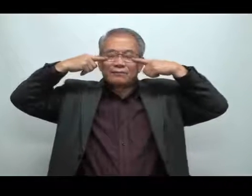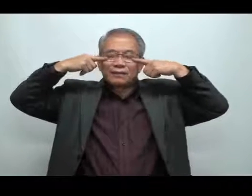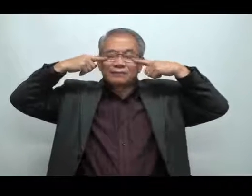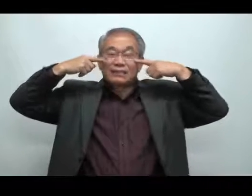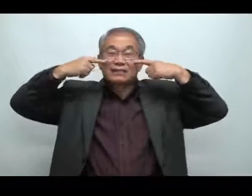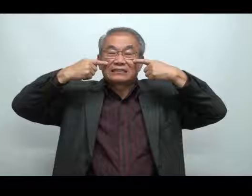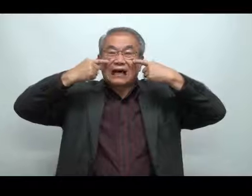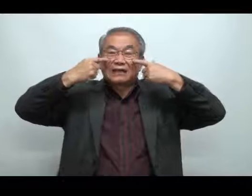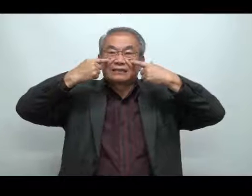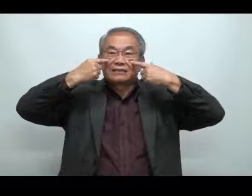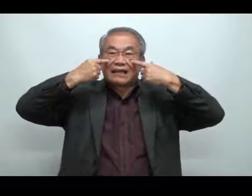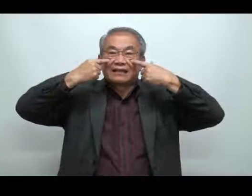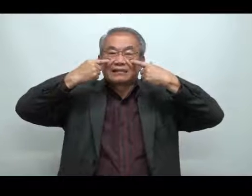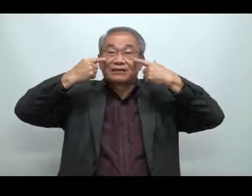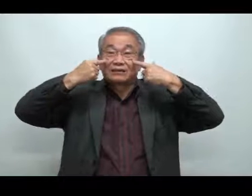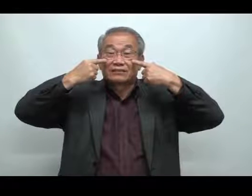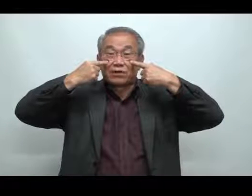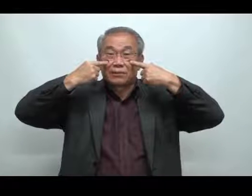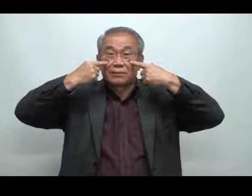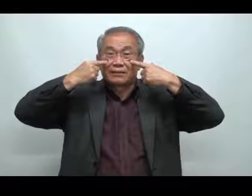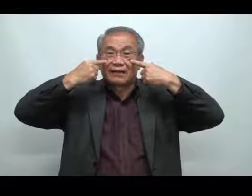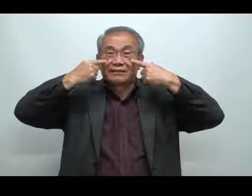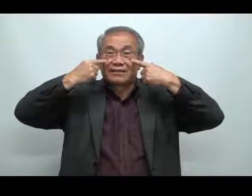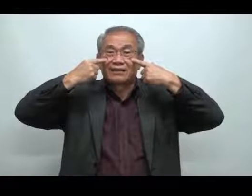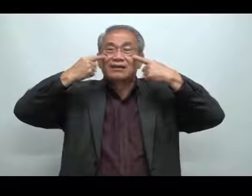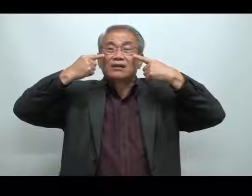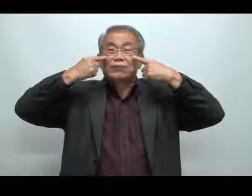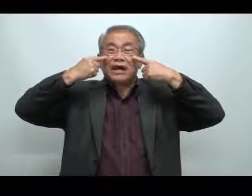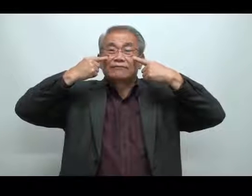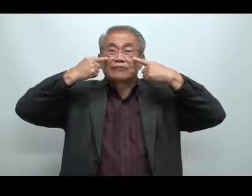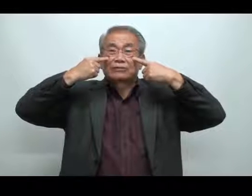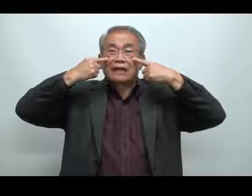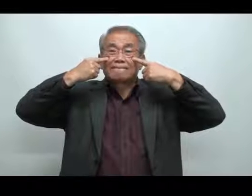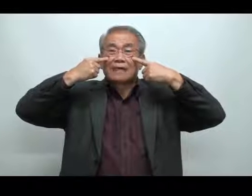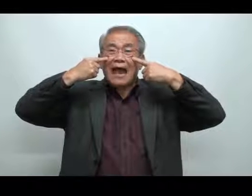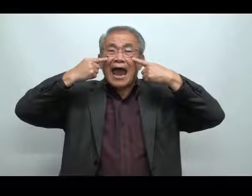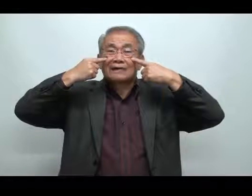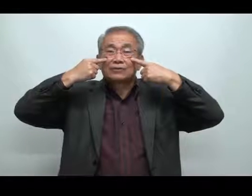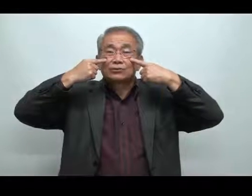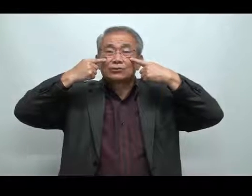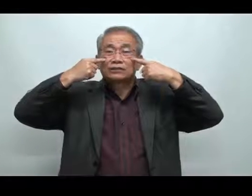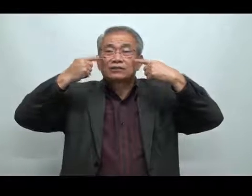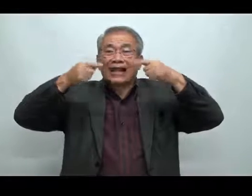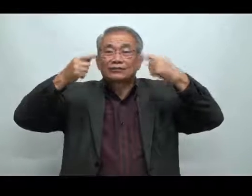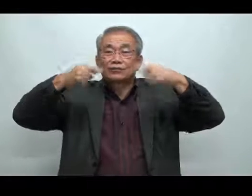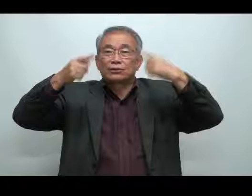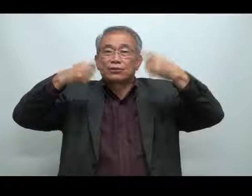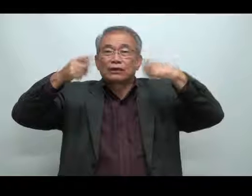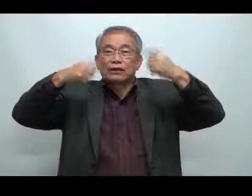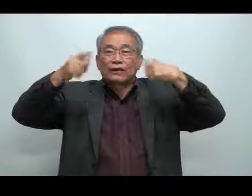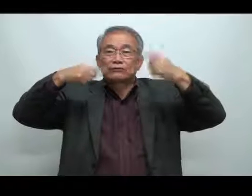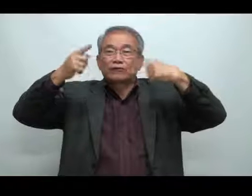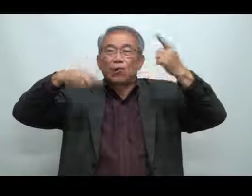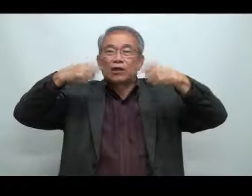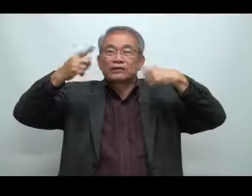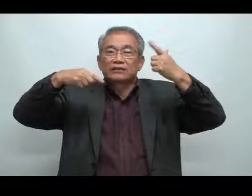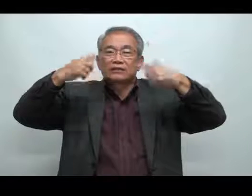muscle inside the sinus or the turbinate area, we have to then use natural quality